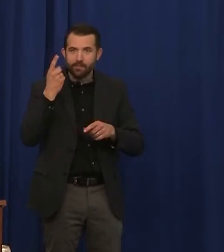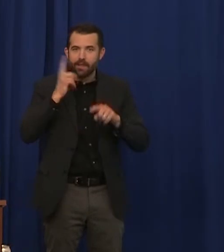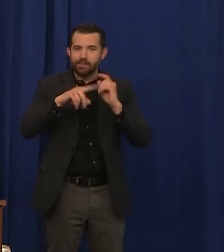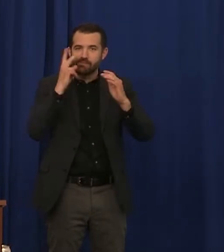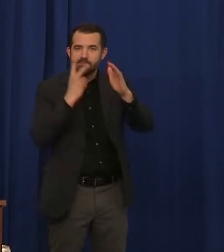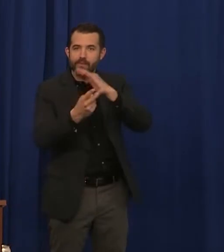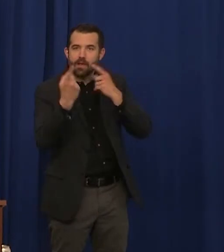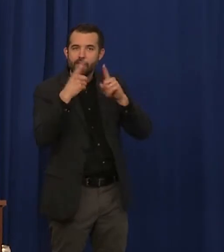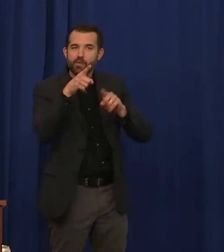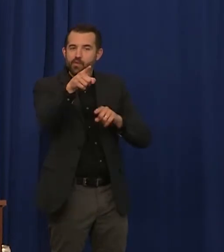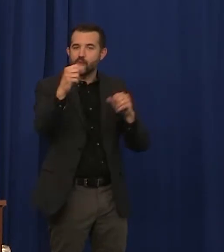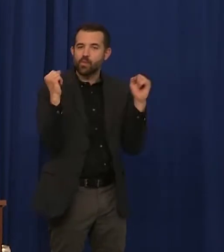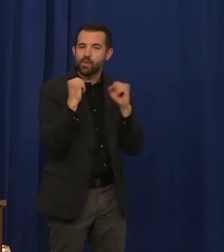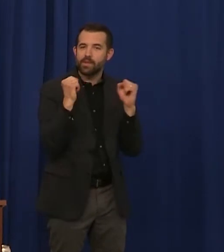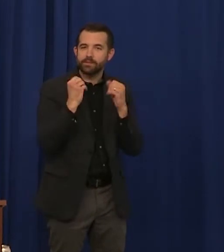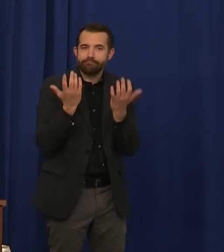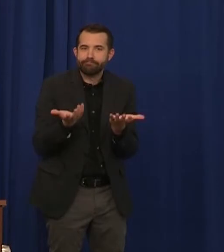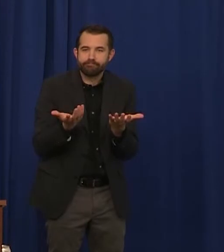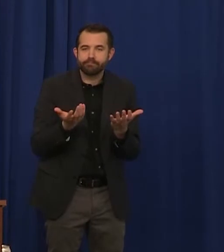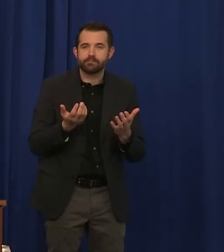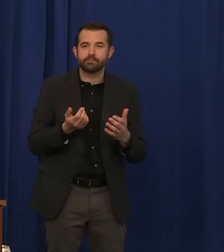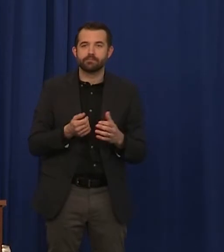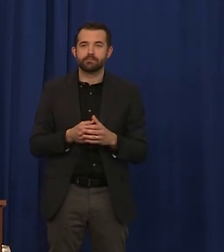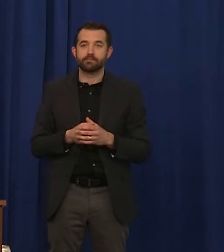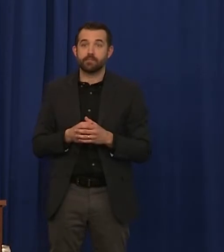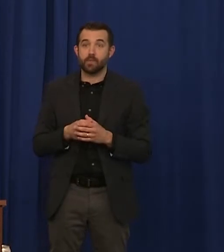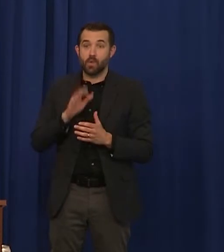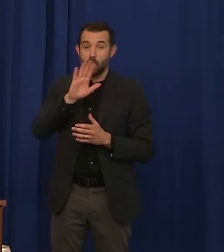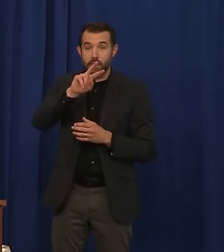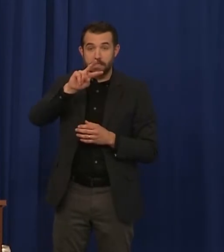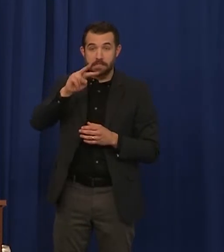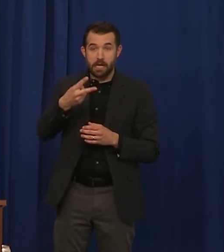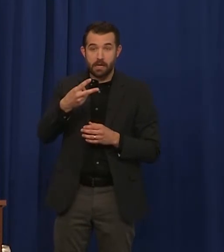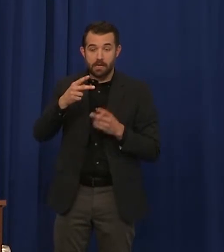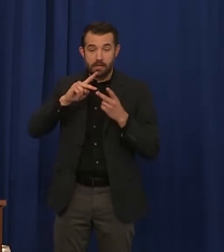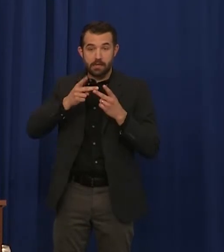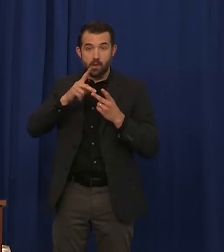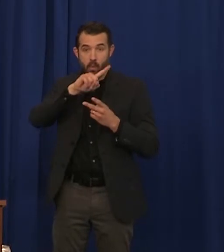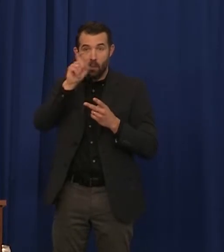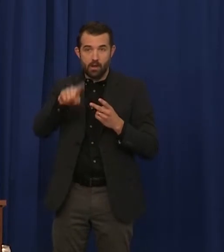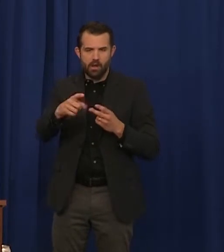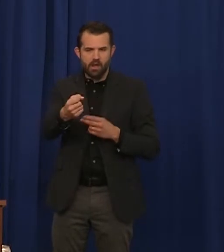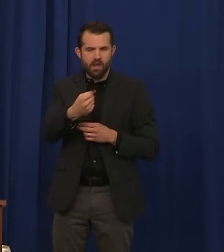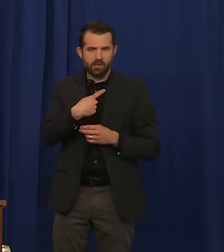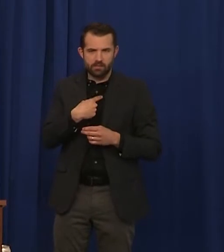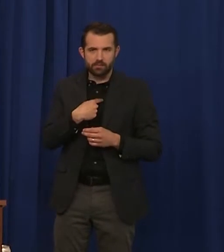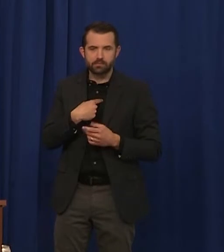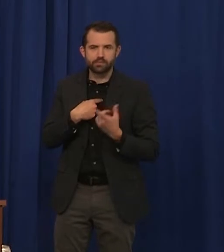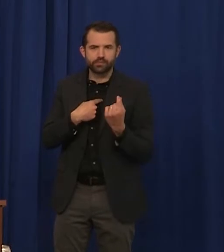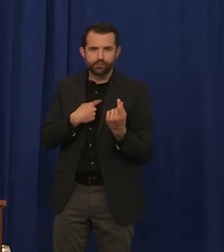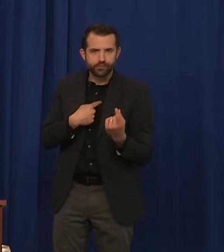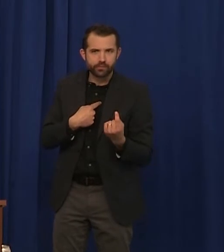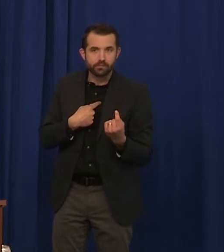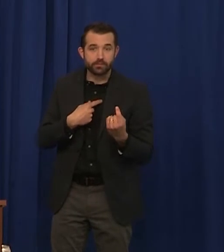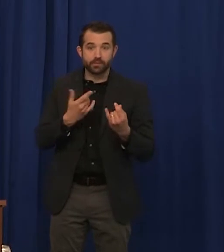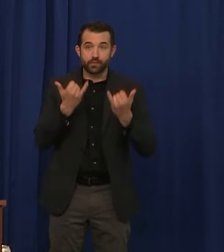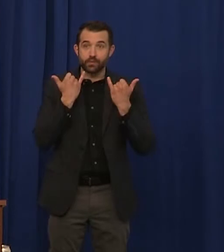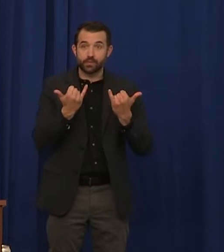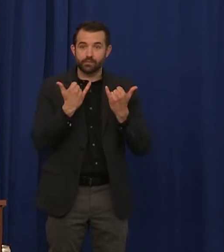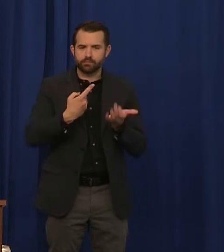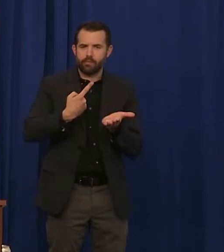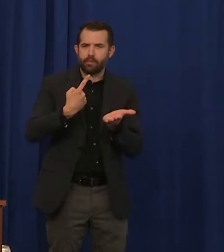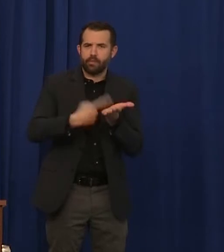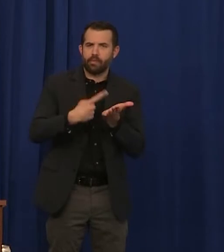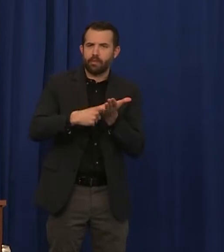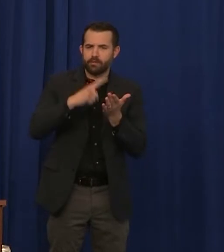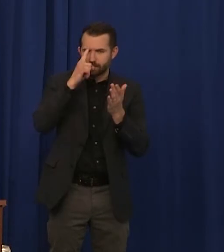One of the approaches that we are going to be taking, I don't know when, but it's under discussion and planning right now,